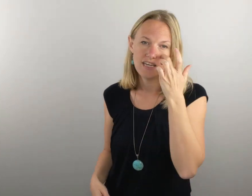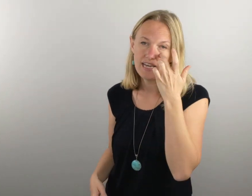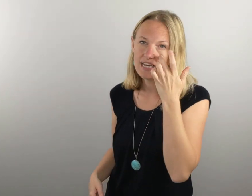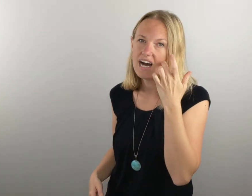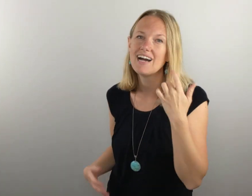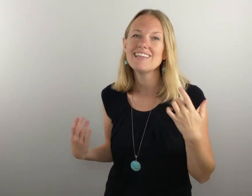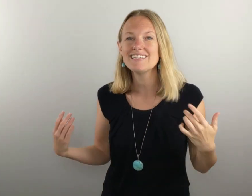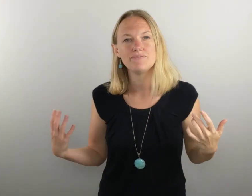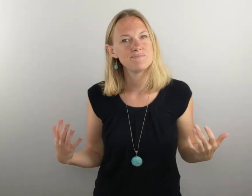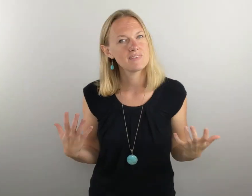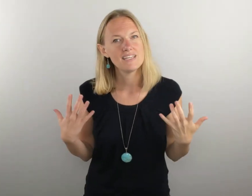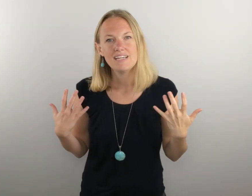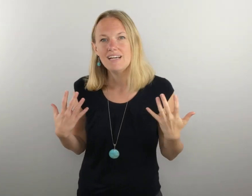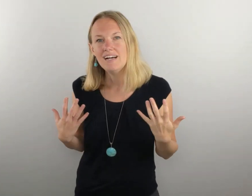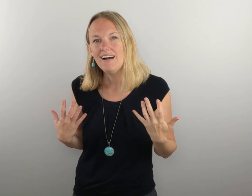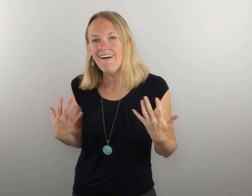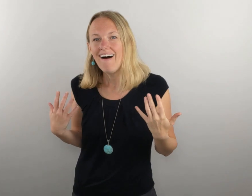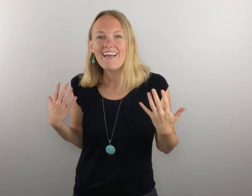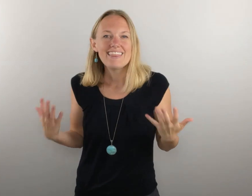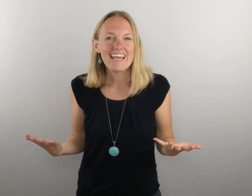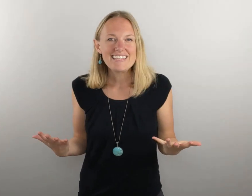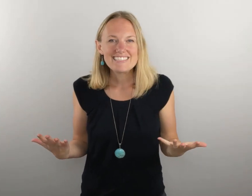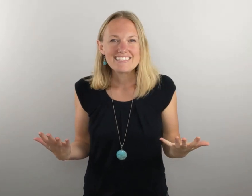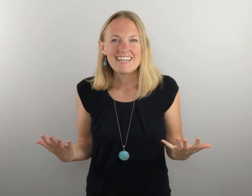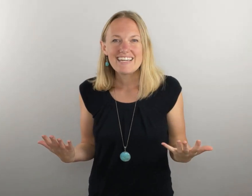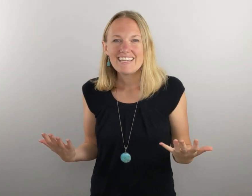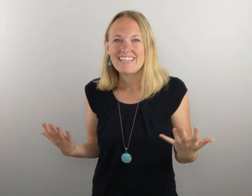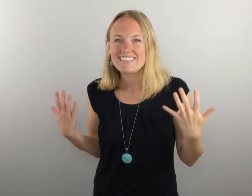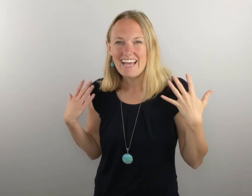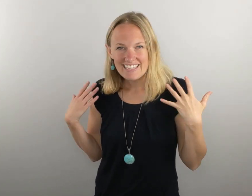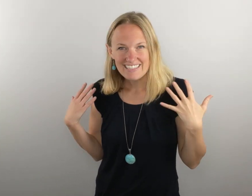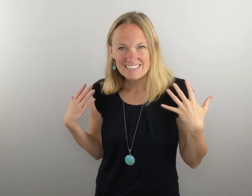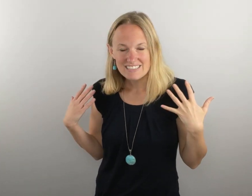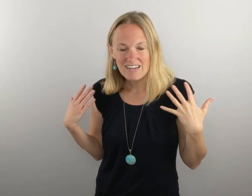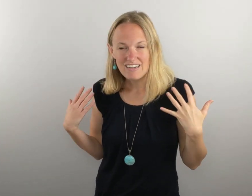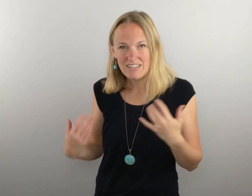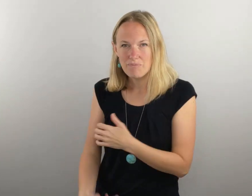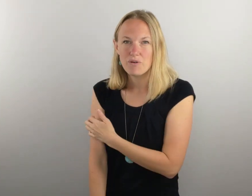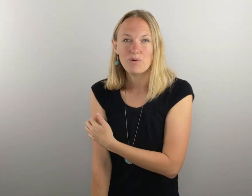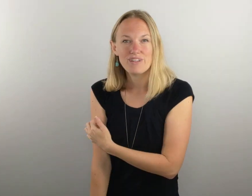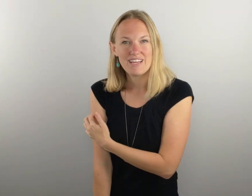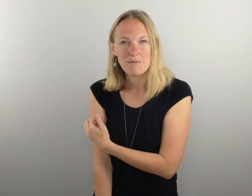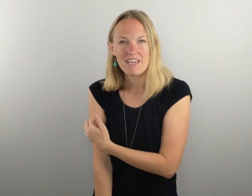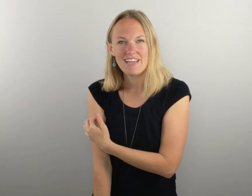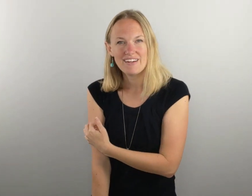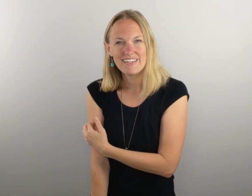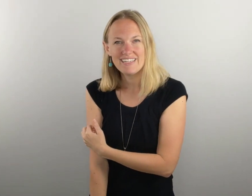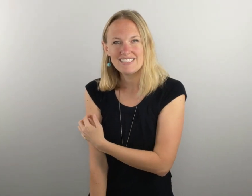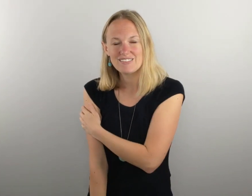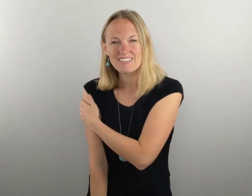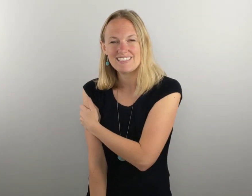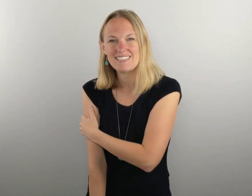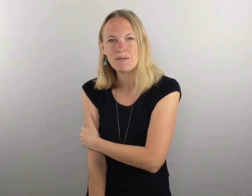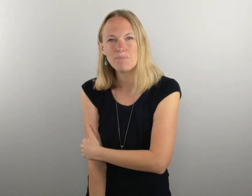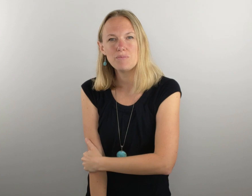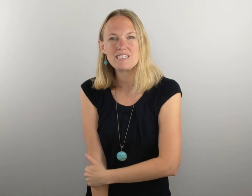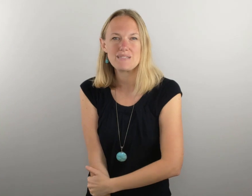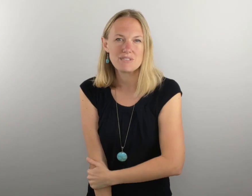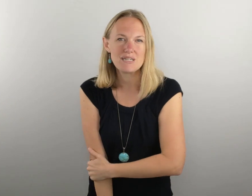Okay? I like to sign exactly the word that I'm hearing just because it's simple, but sometimes